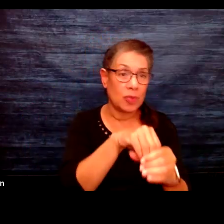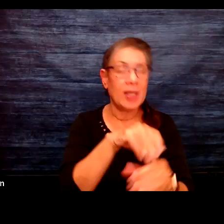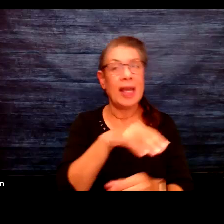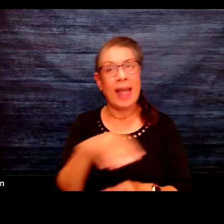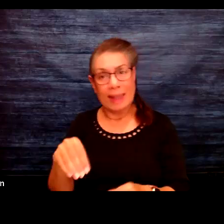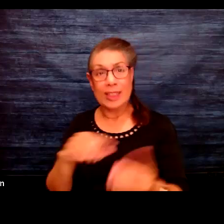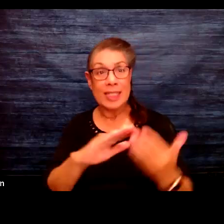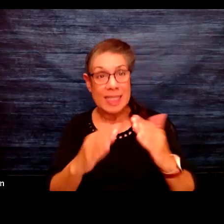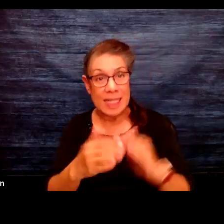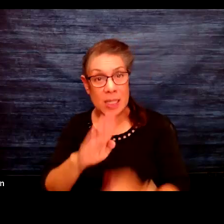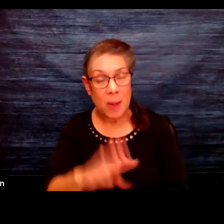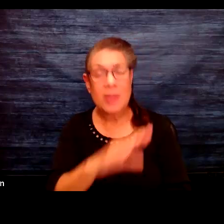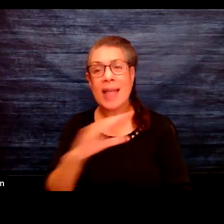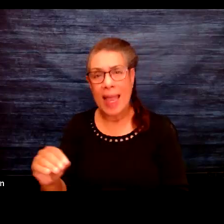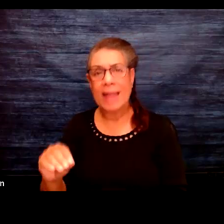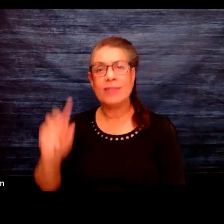democracy.